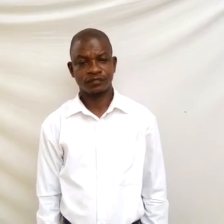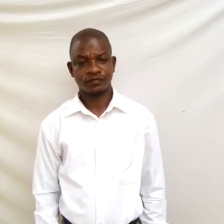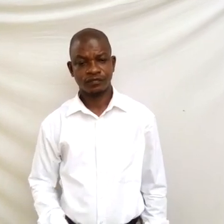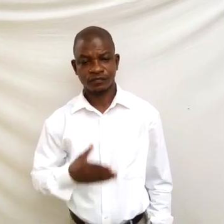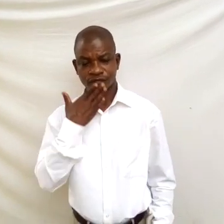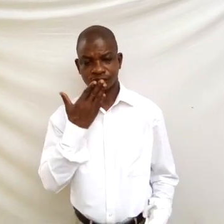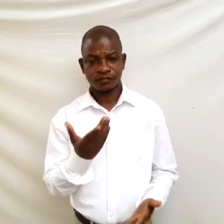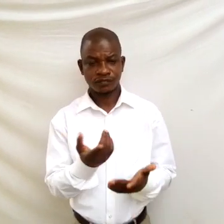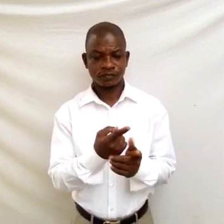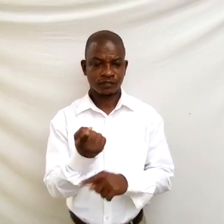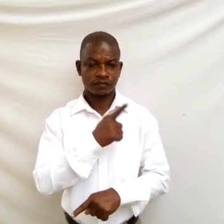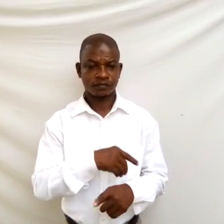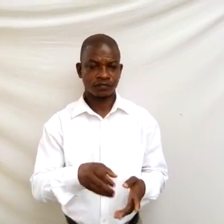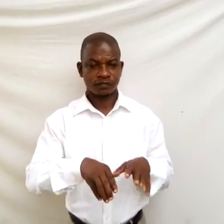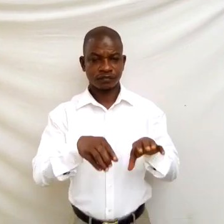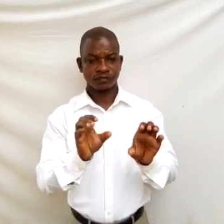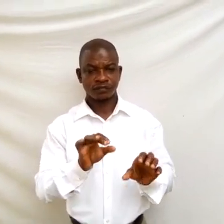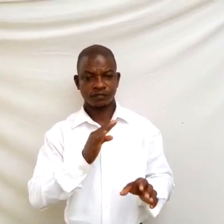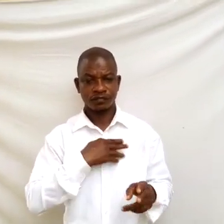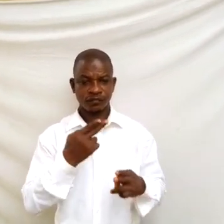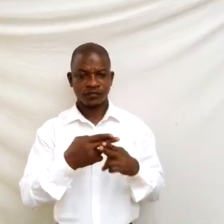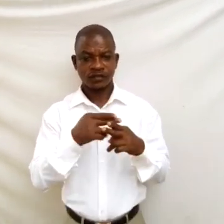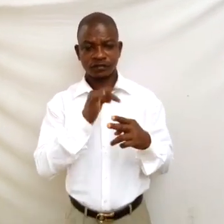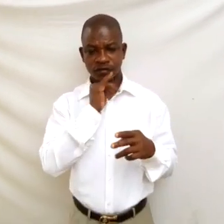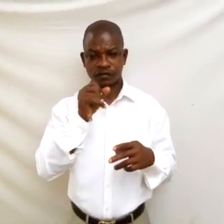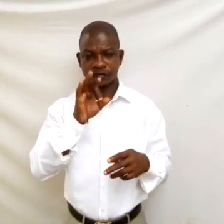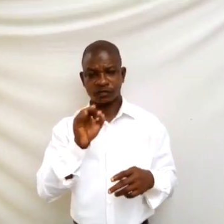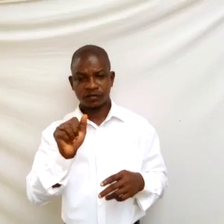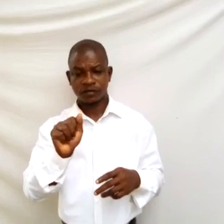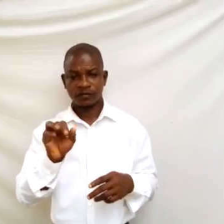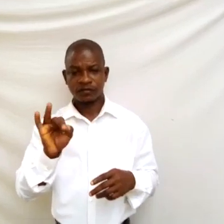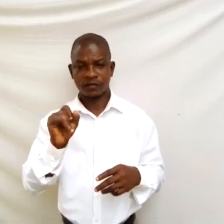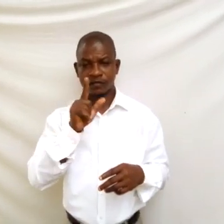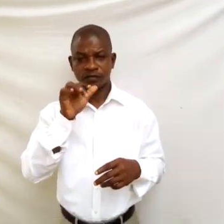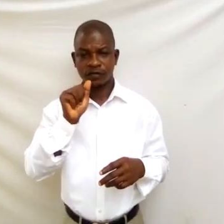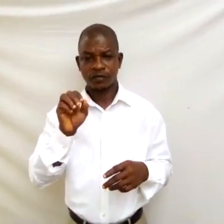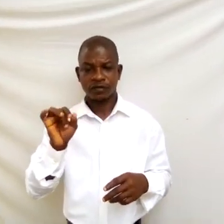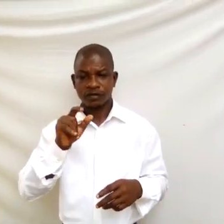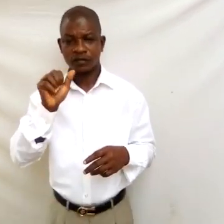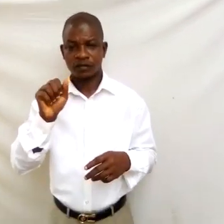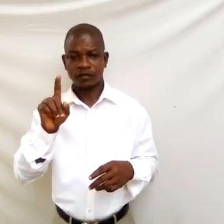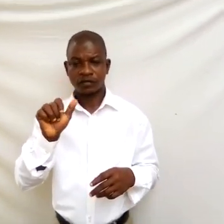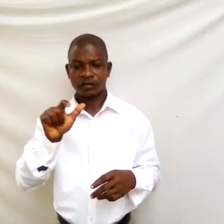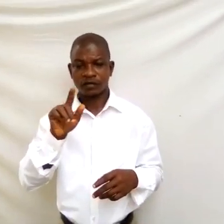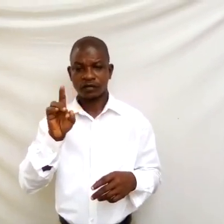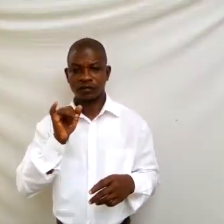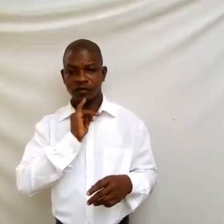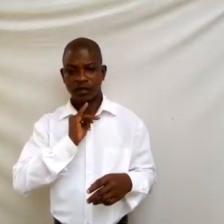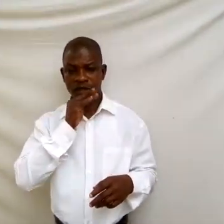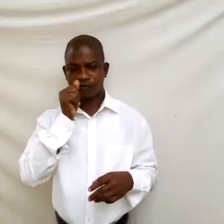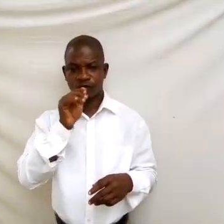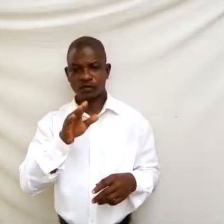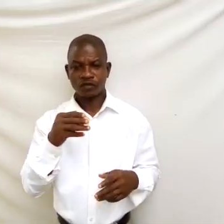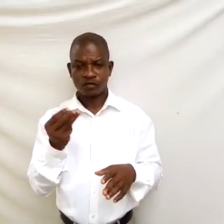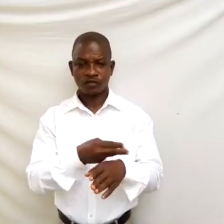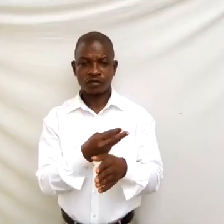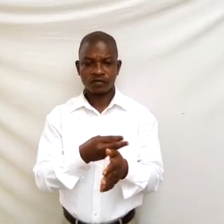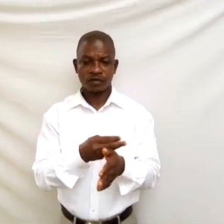dear class. My name is Afolabi Ademola Ladapo. I am your mathematics teacher for